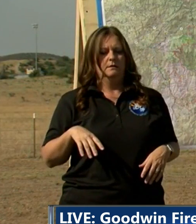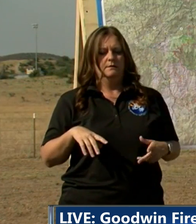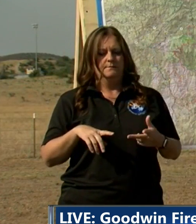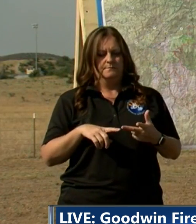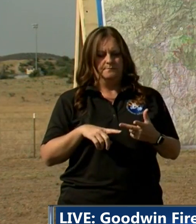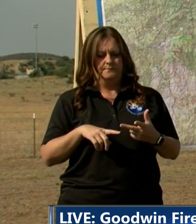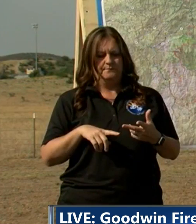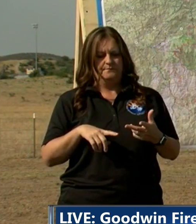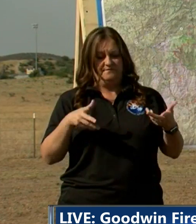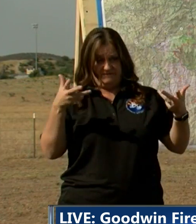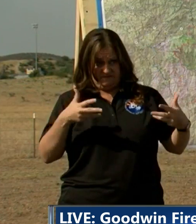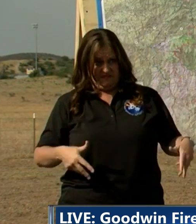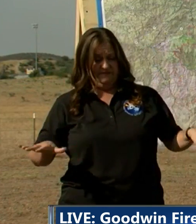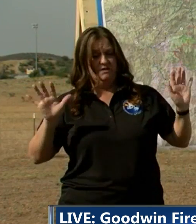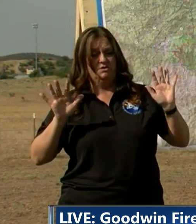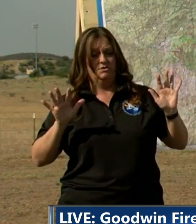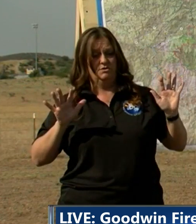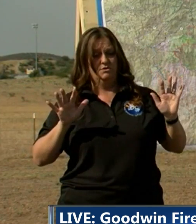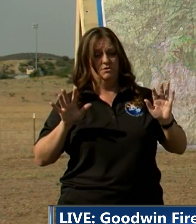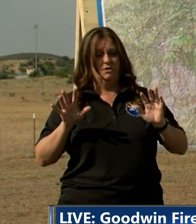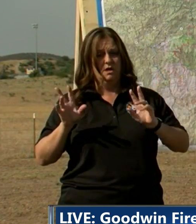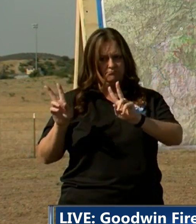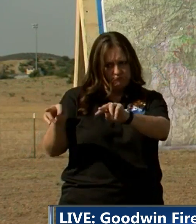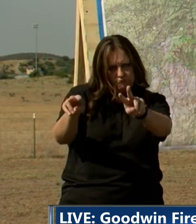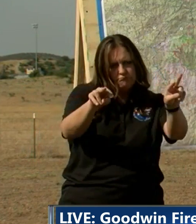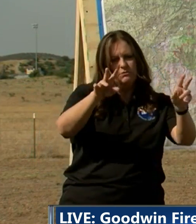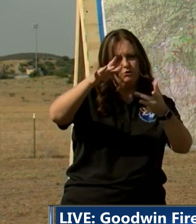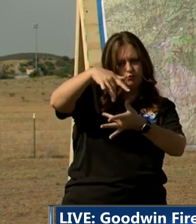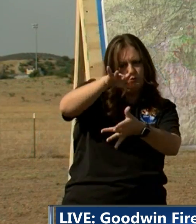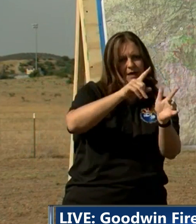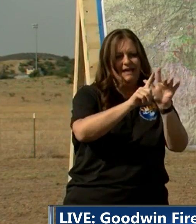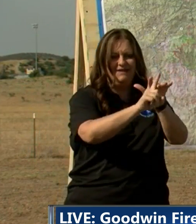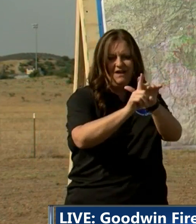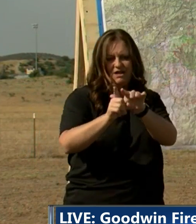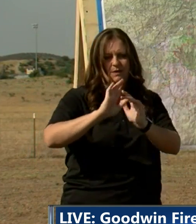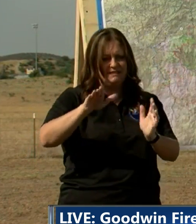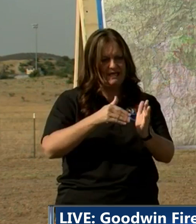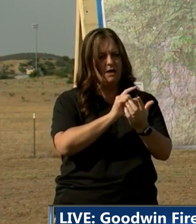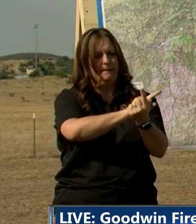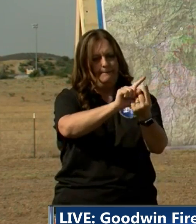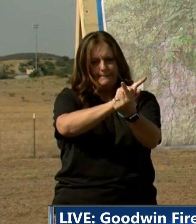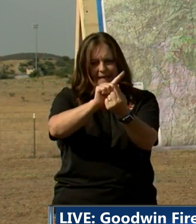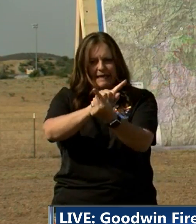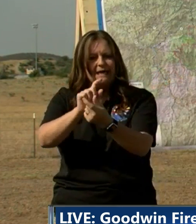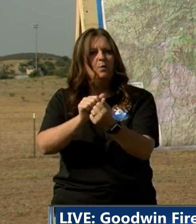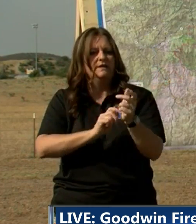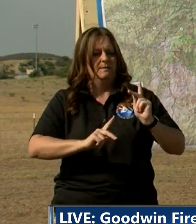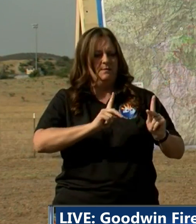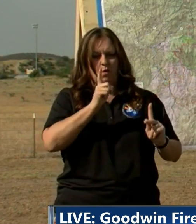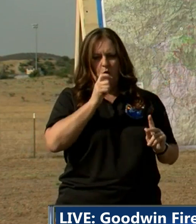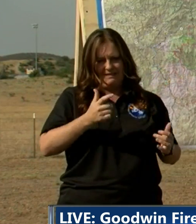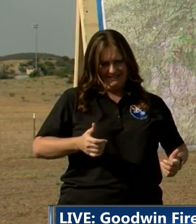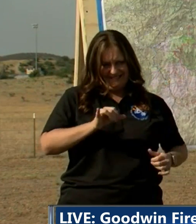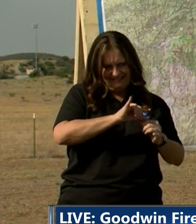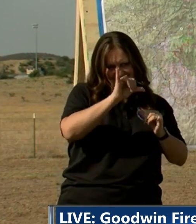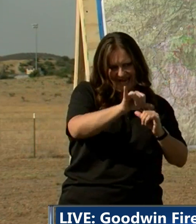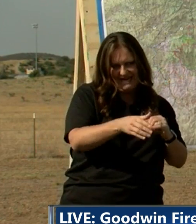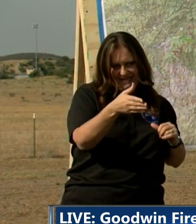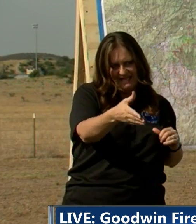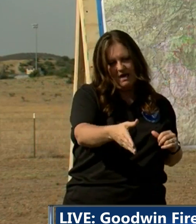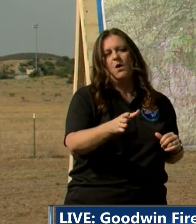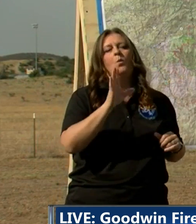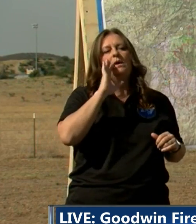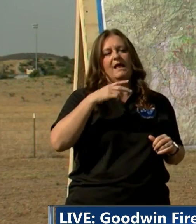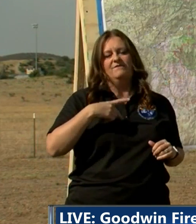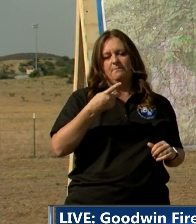And then after that tour of the evacuation center and meeting with the residents who are staying there, there's going to be a press